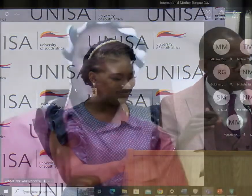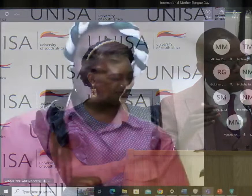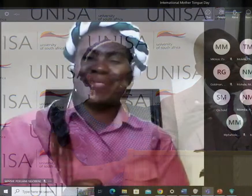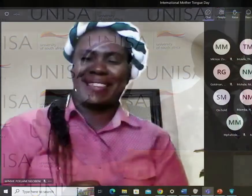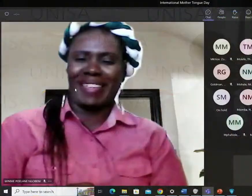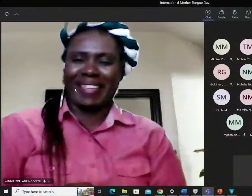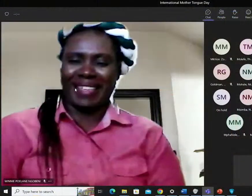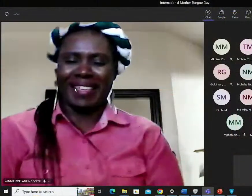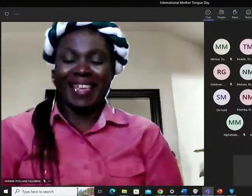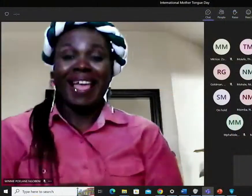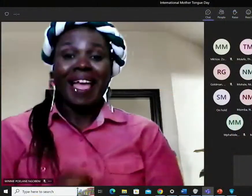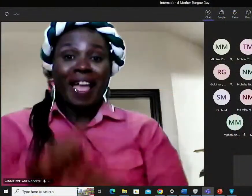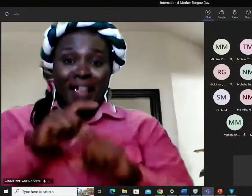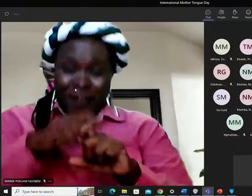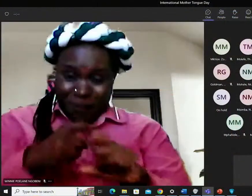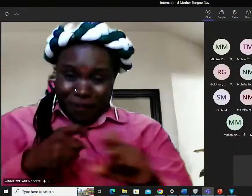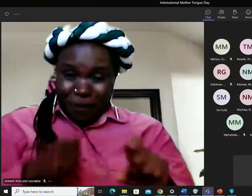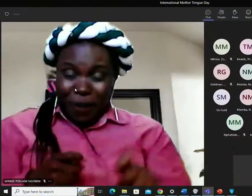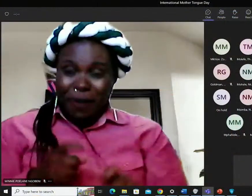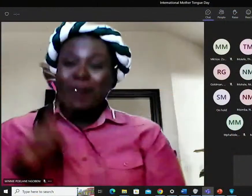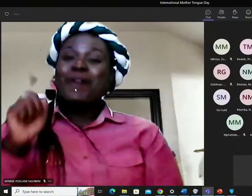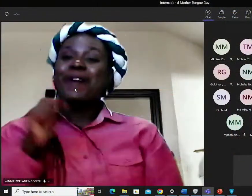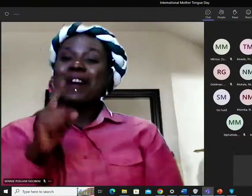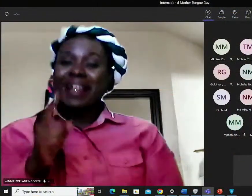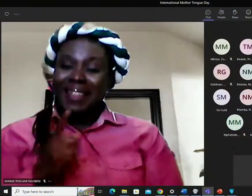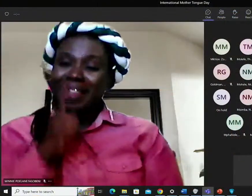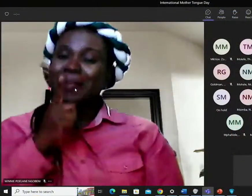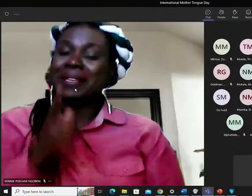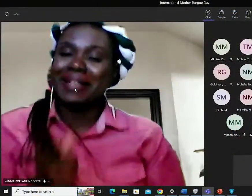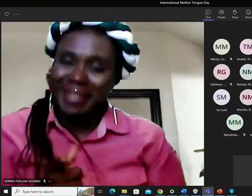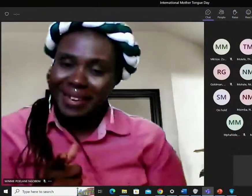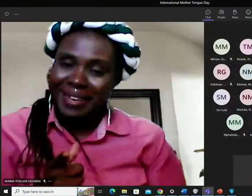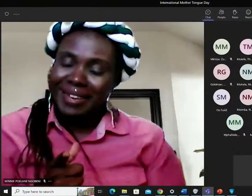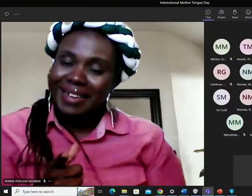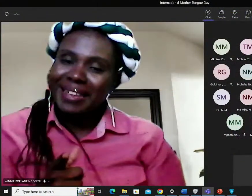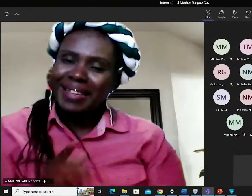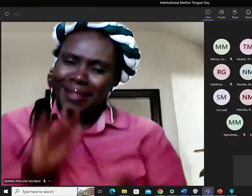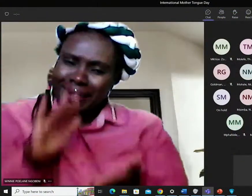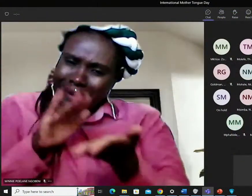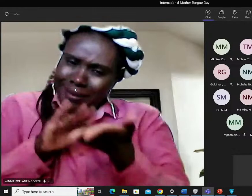And from what they were saying, they touched,